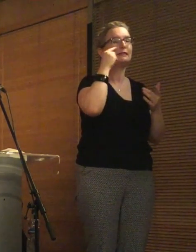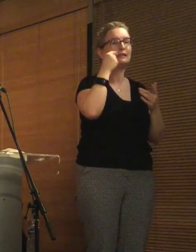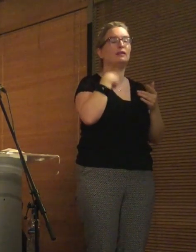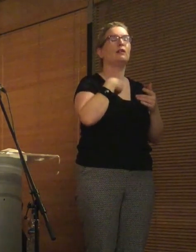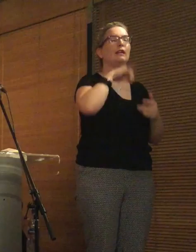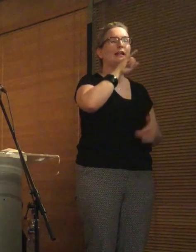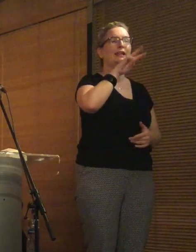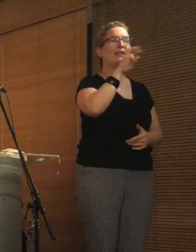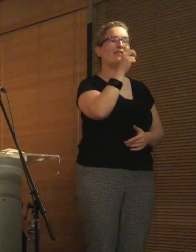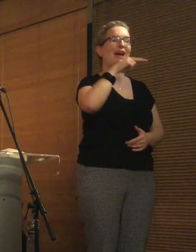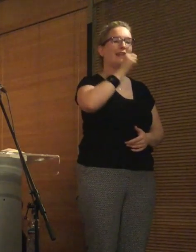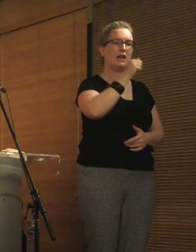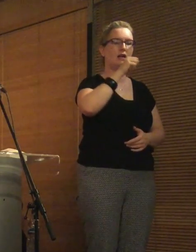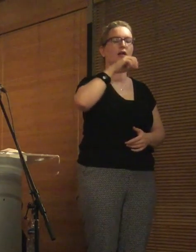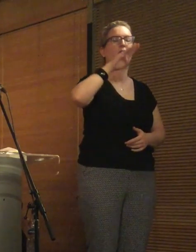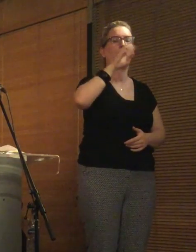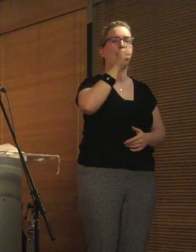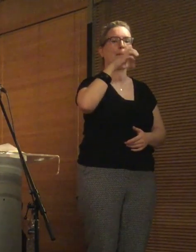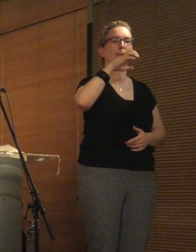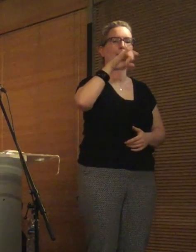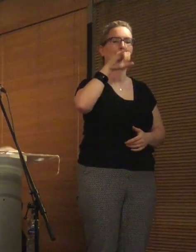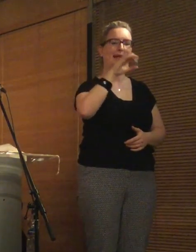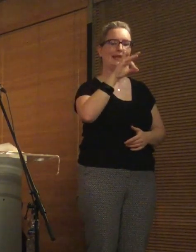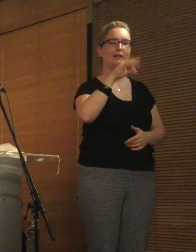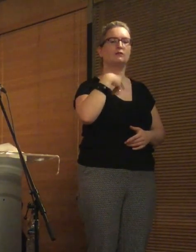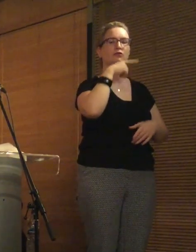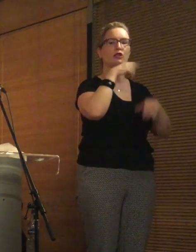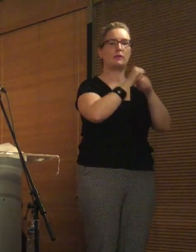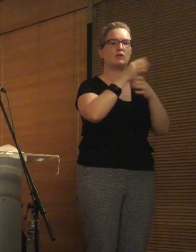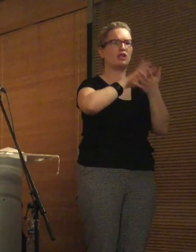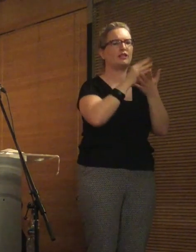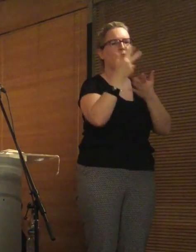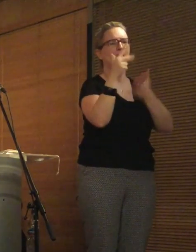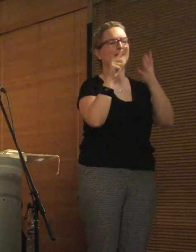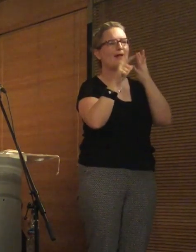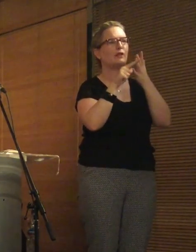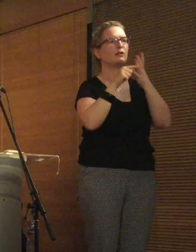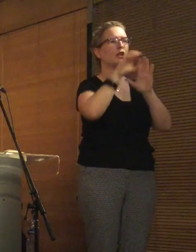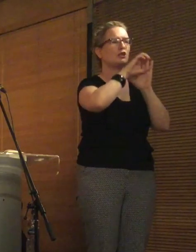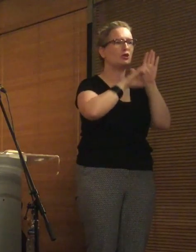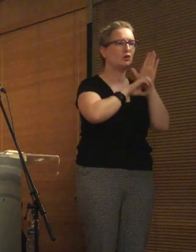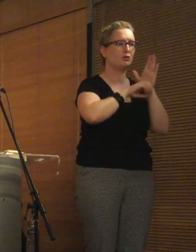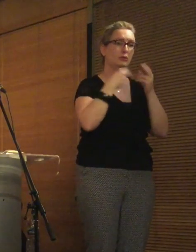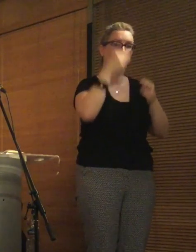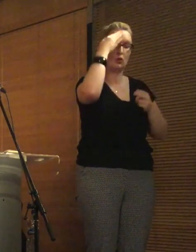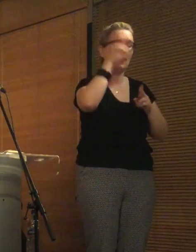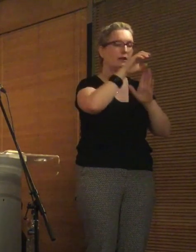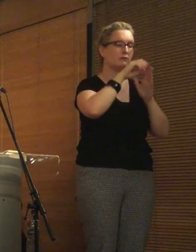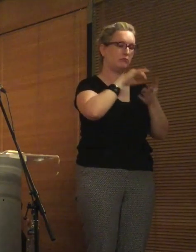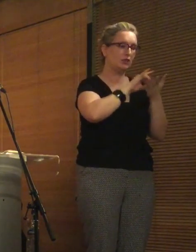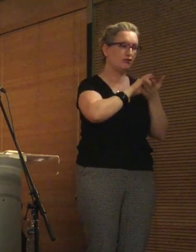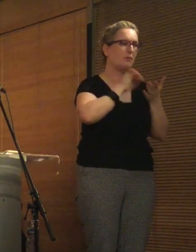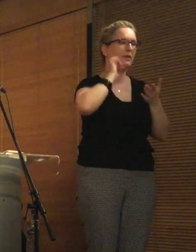the 1937 Constitution. And this is something I suppose we all really need to know, this history. It gives a